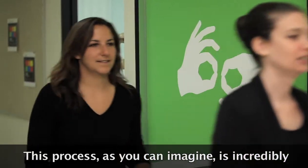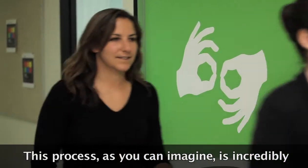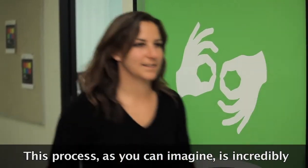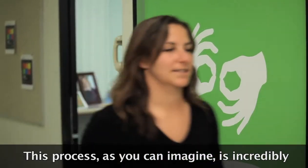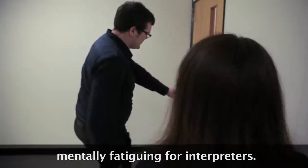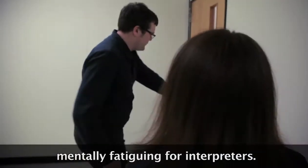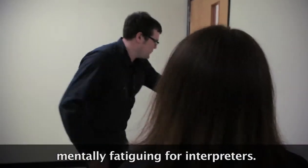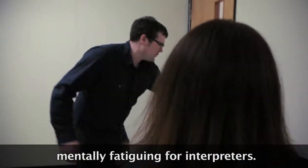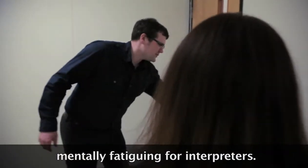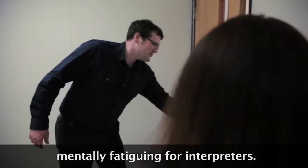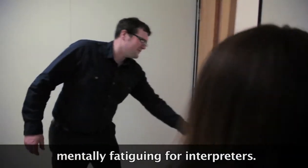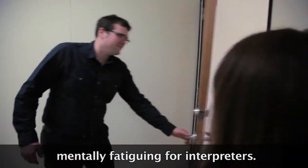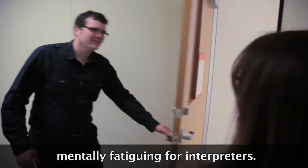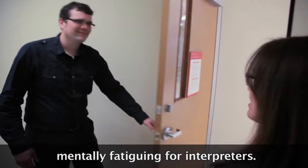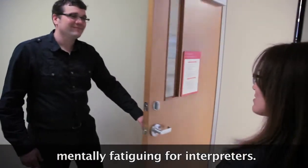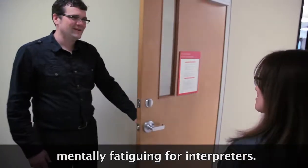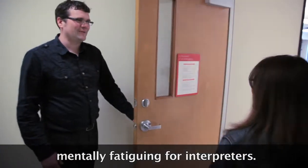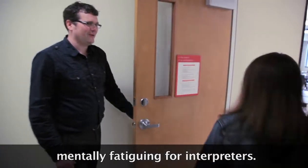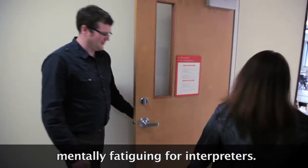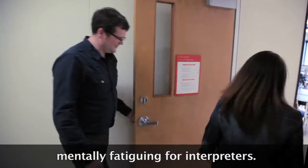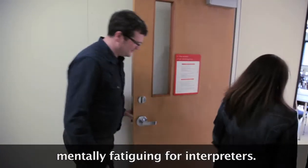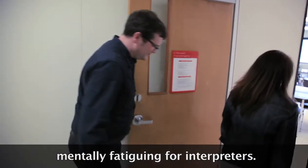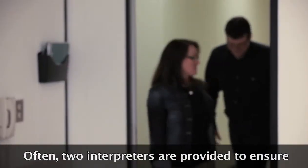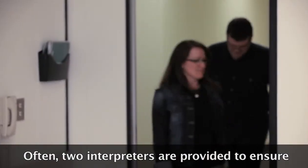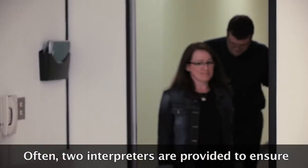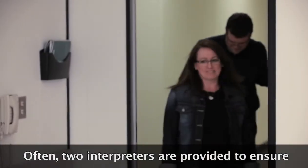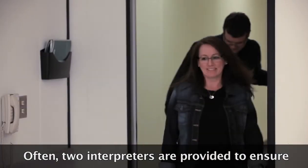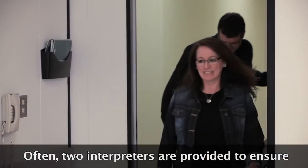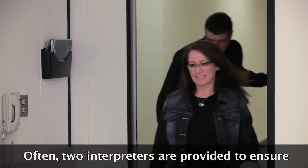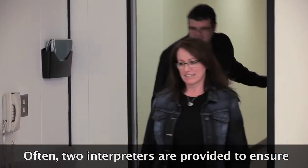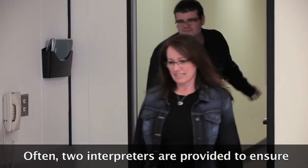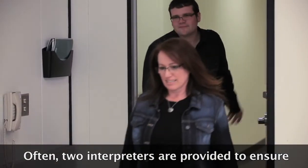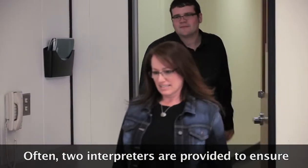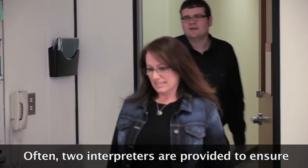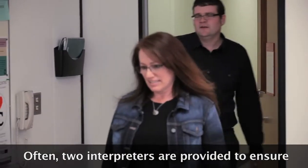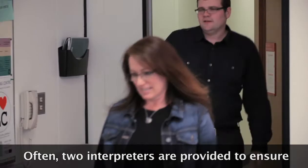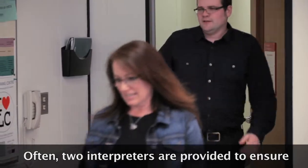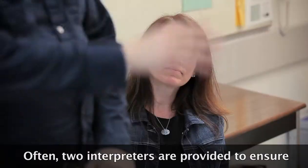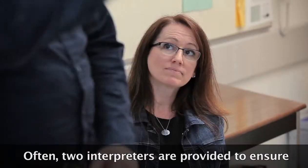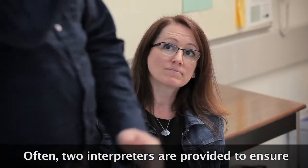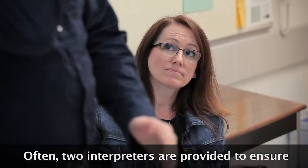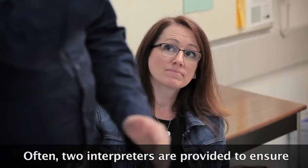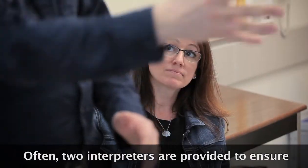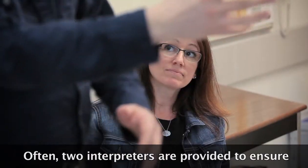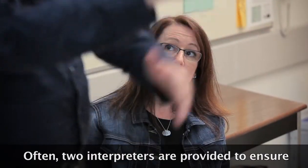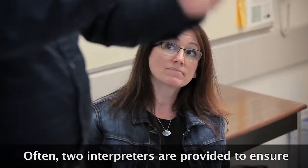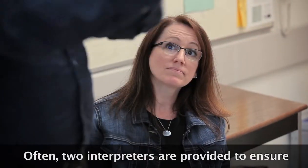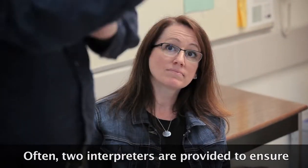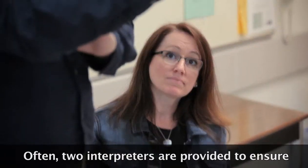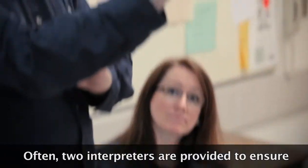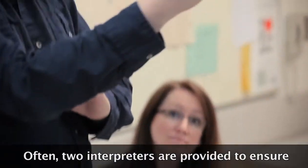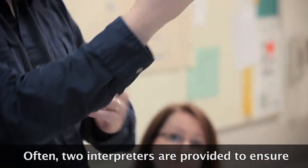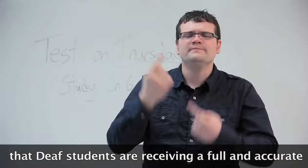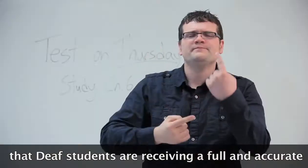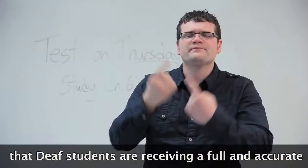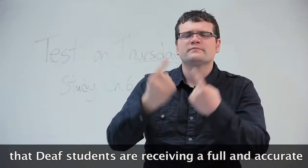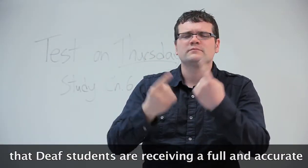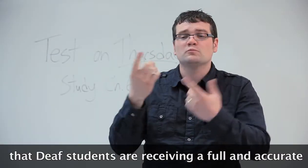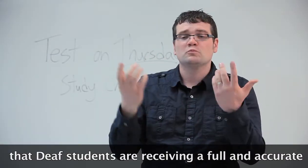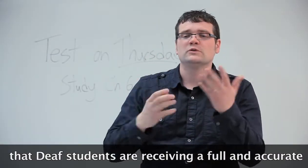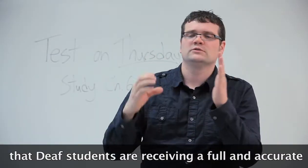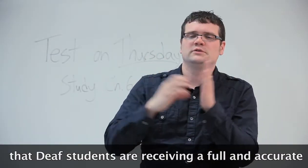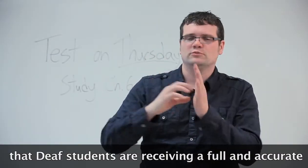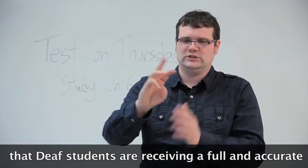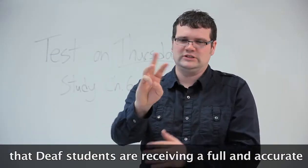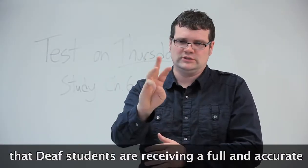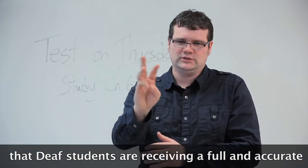is incredibly mentally fatiguing for interpreters. Often, 2 interpreters are provided to ensure that deaf students are